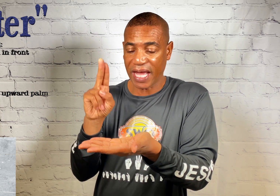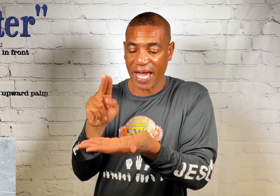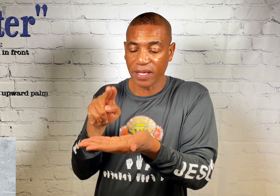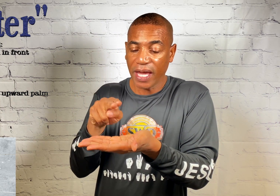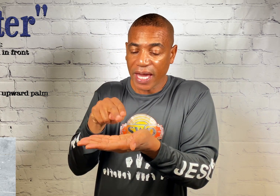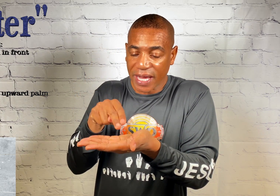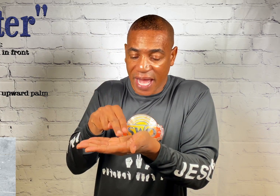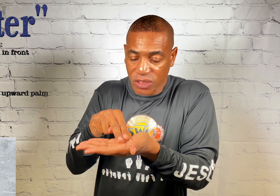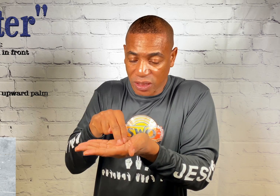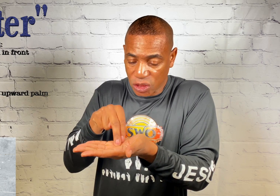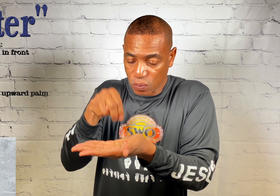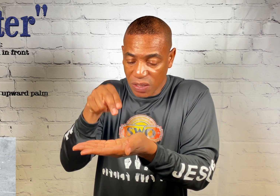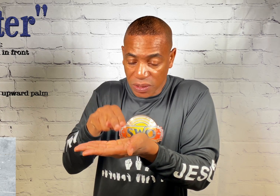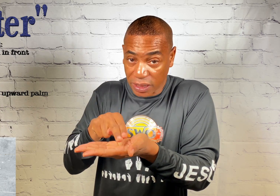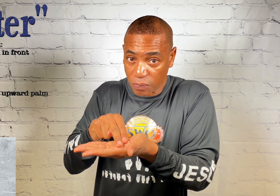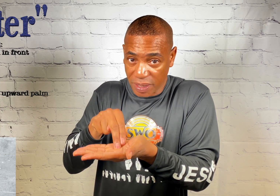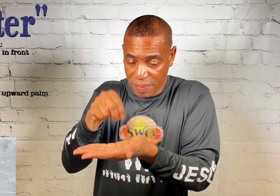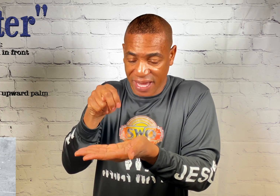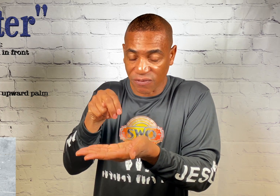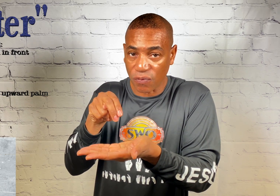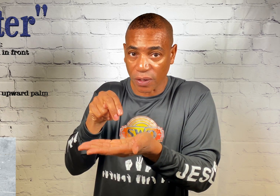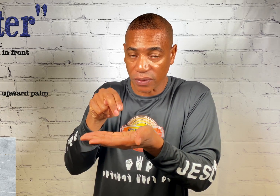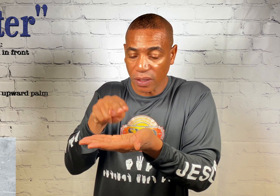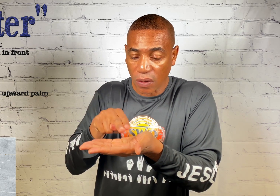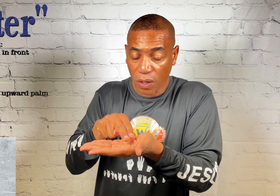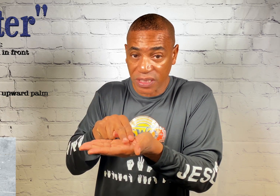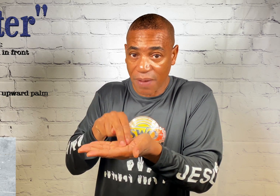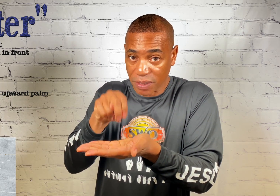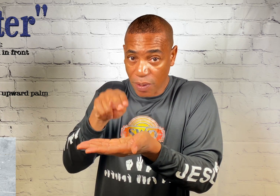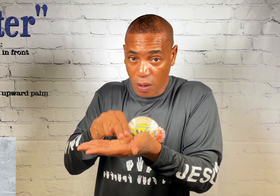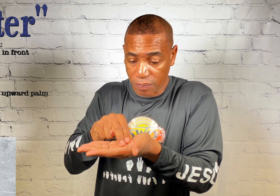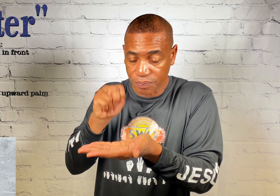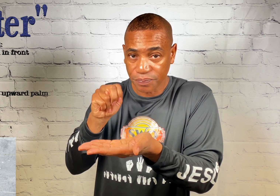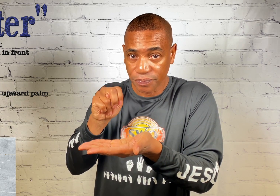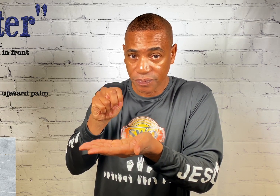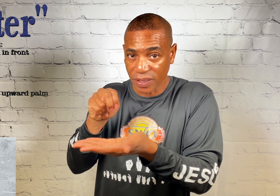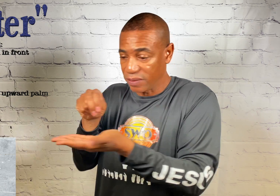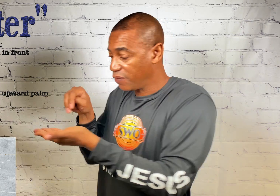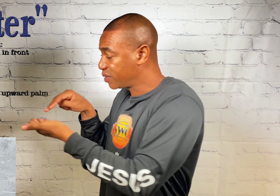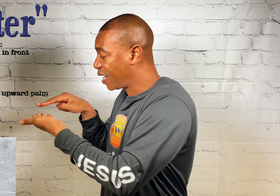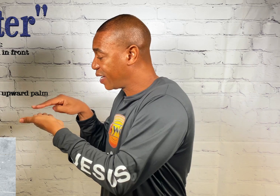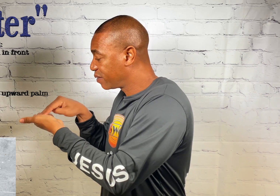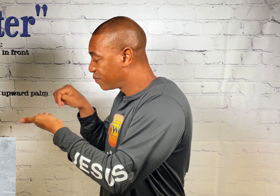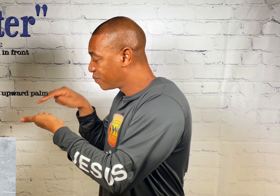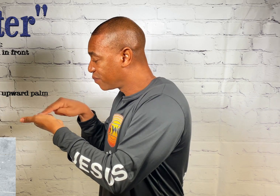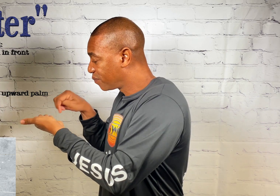hand. It actually sweeps a little bit back and forth on top of the palm from the side.